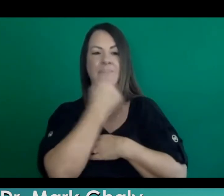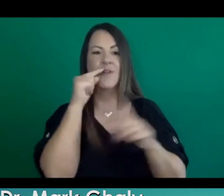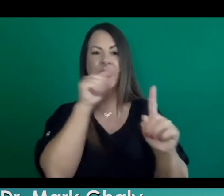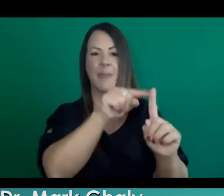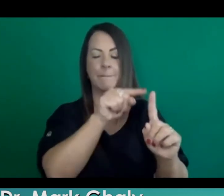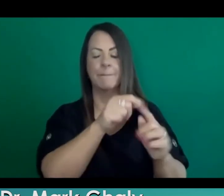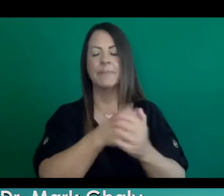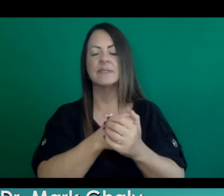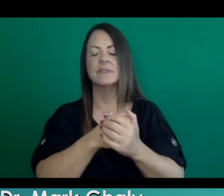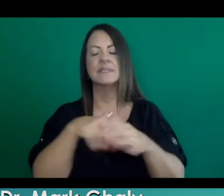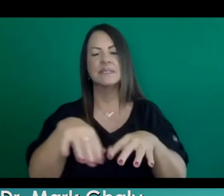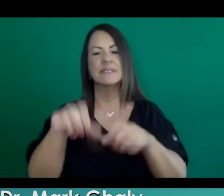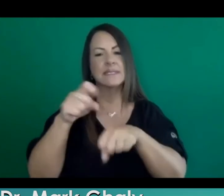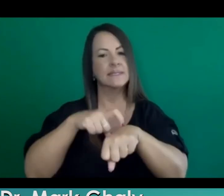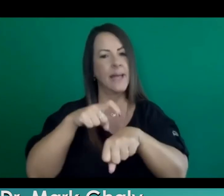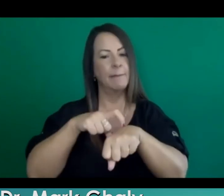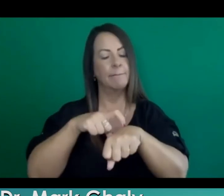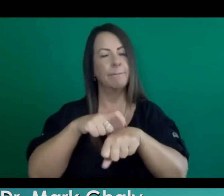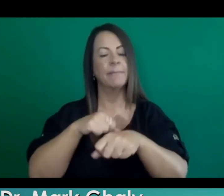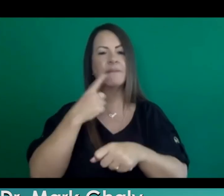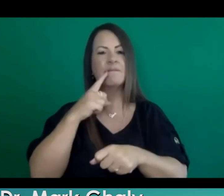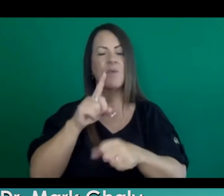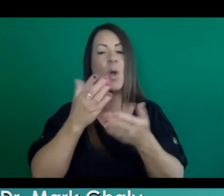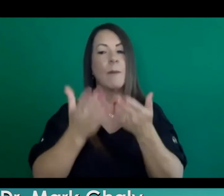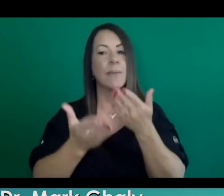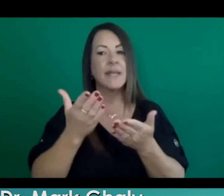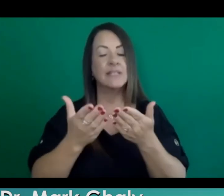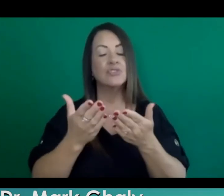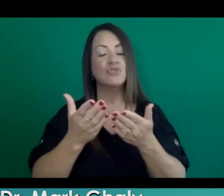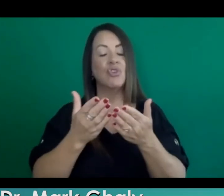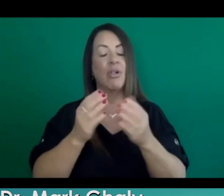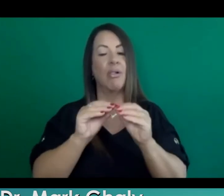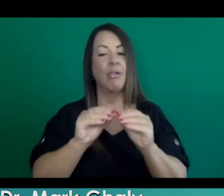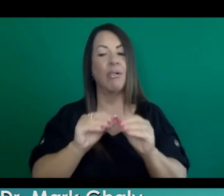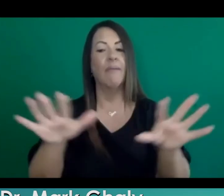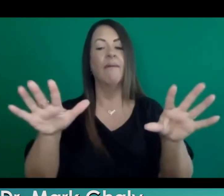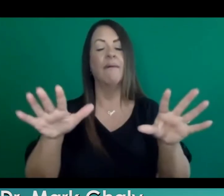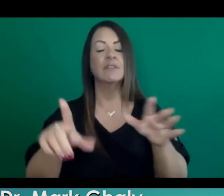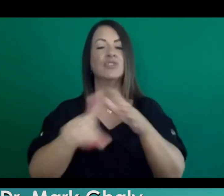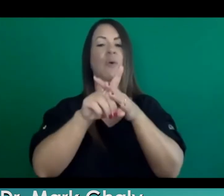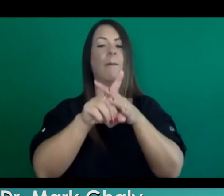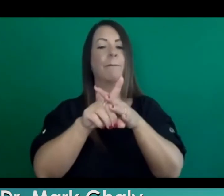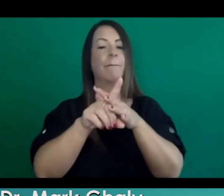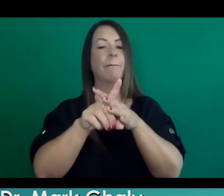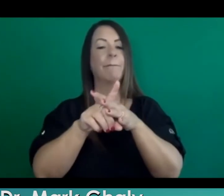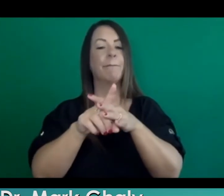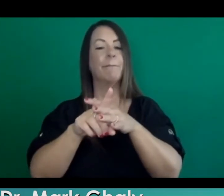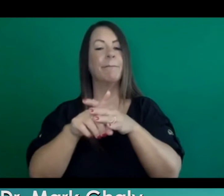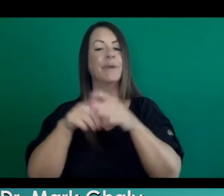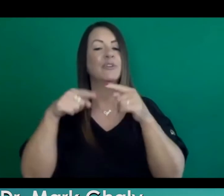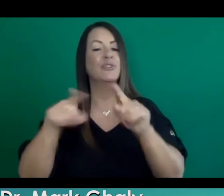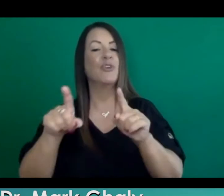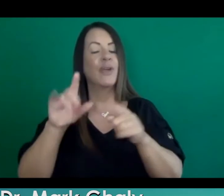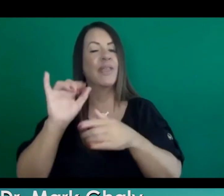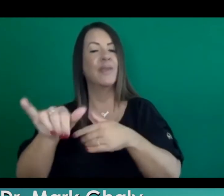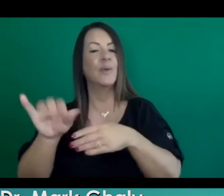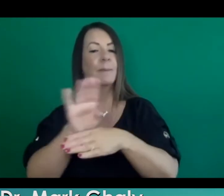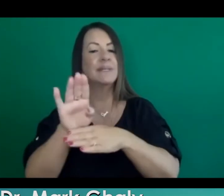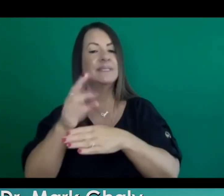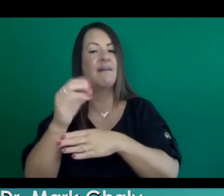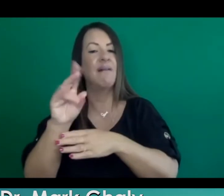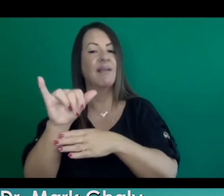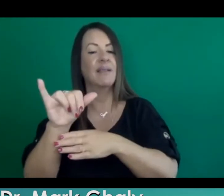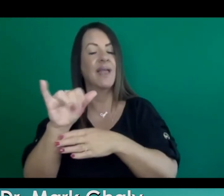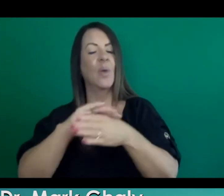time for potential increases in transmission to show up in the data so we don't make decisions in any premature